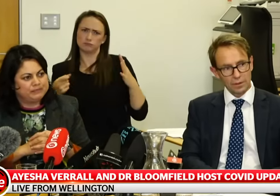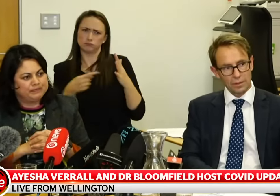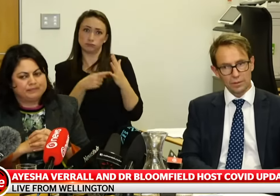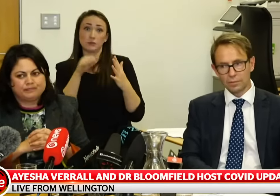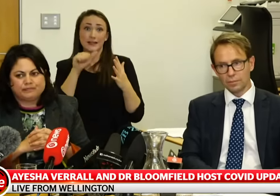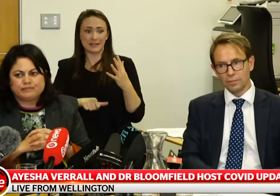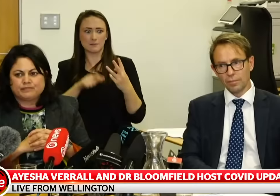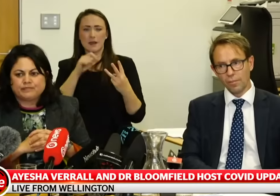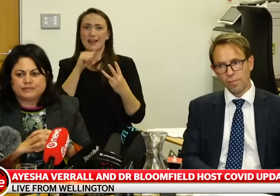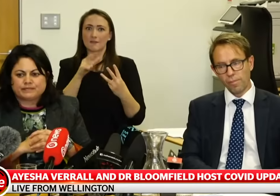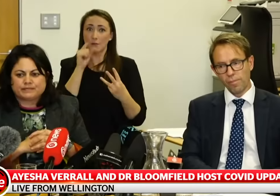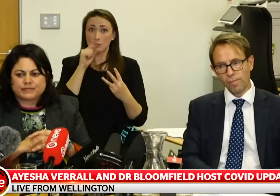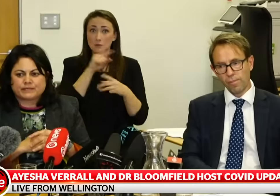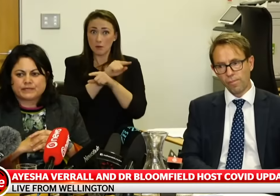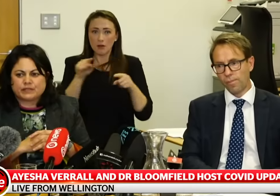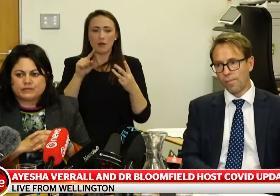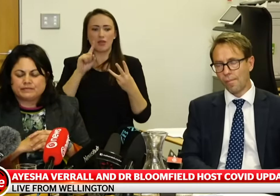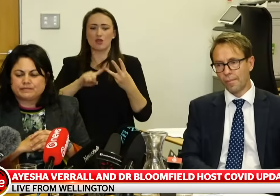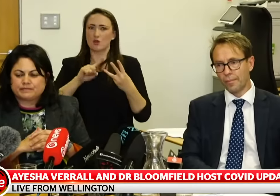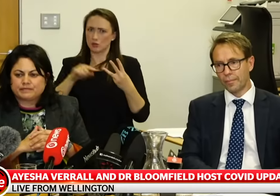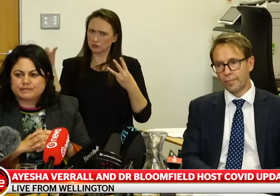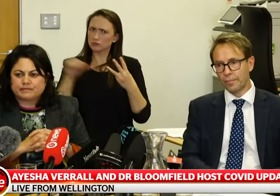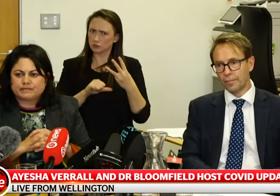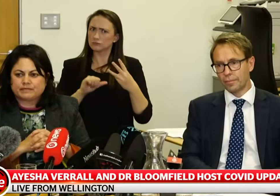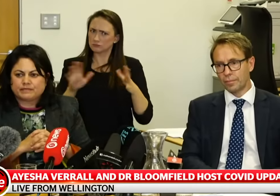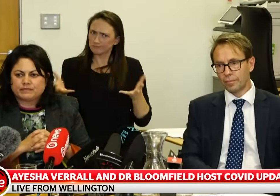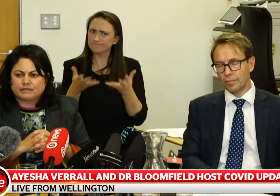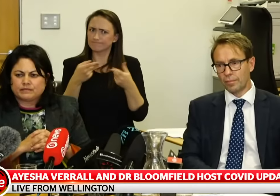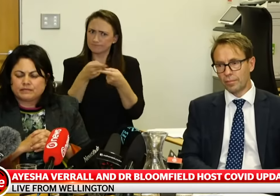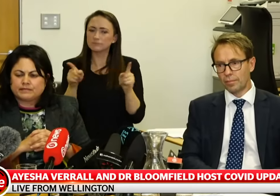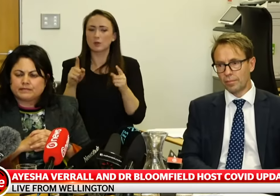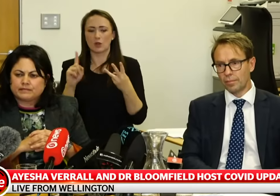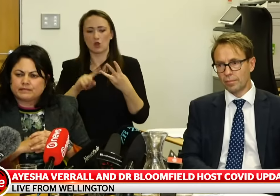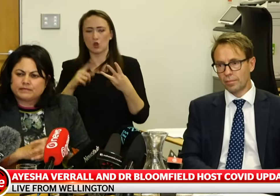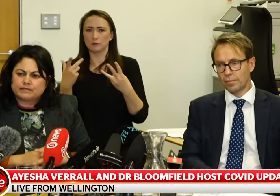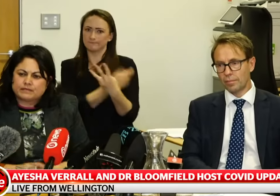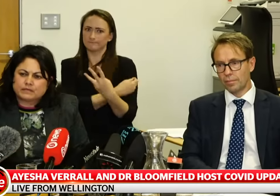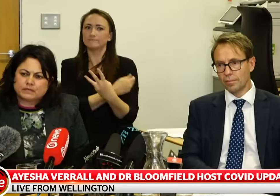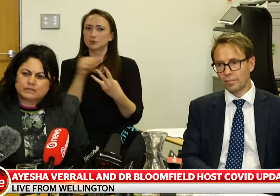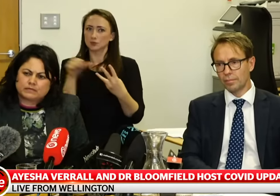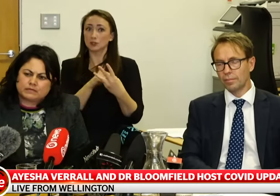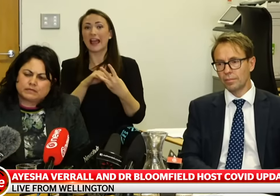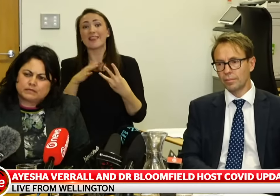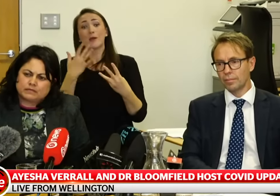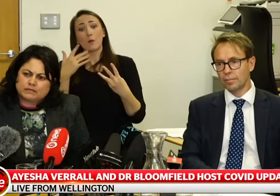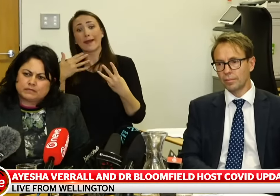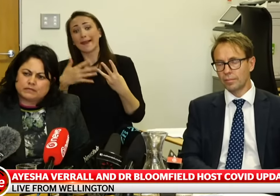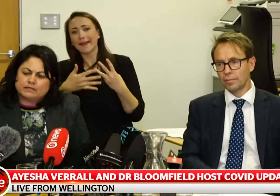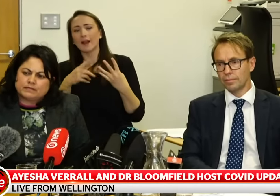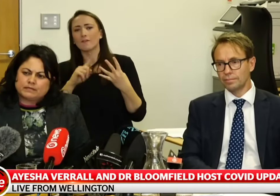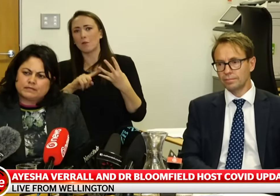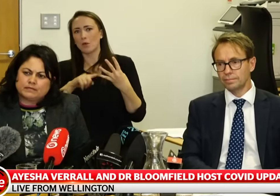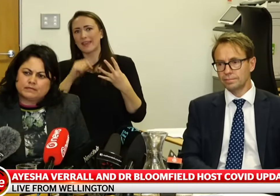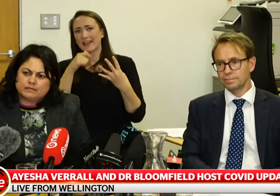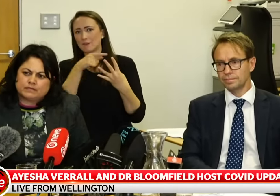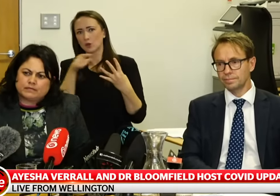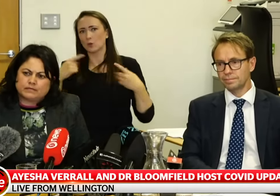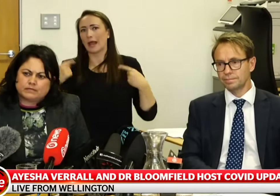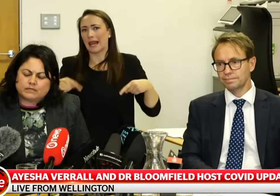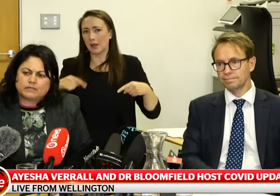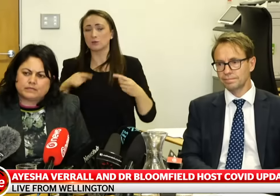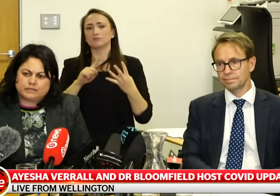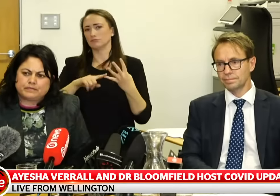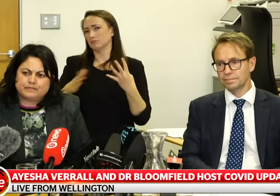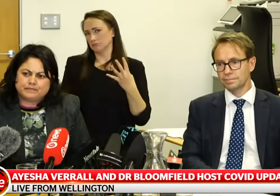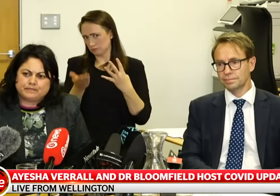well. Minister, we've got a report that shows there are significant blind spots in our surveillance for COVID, especially at the border. Does that